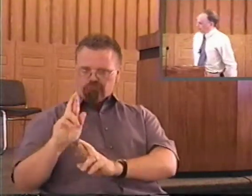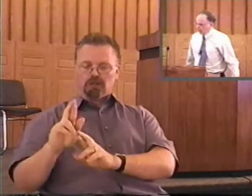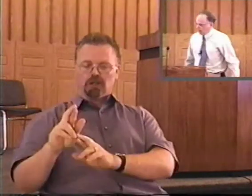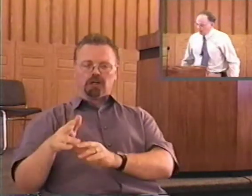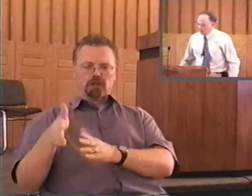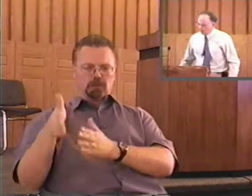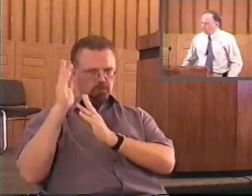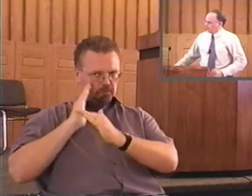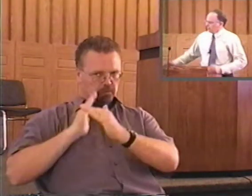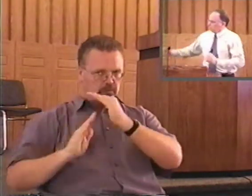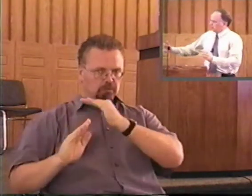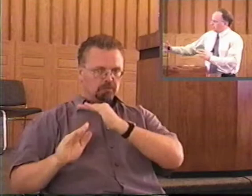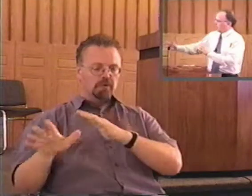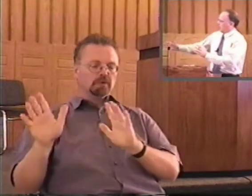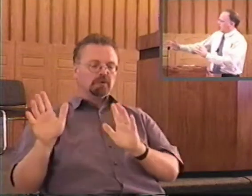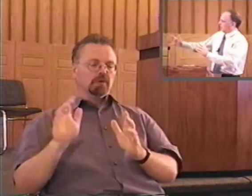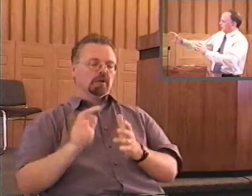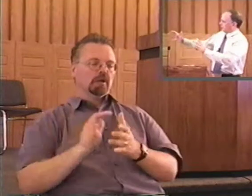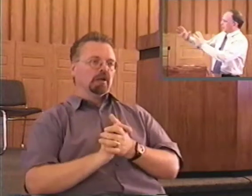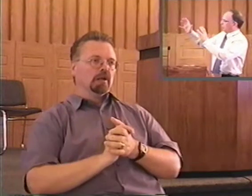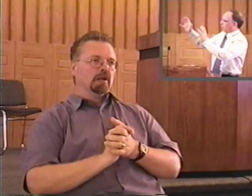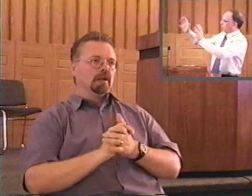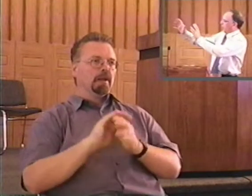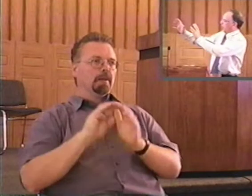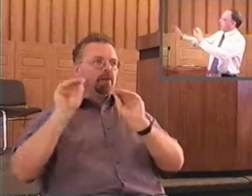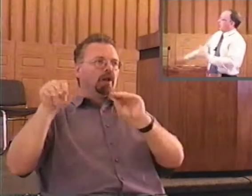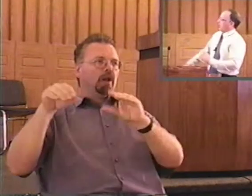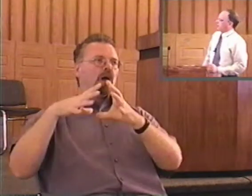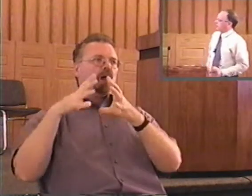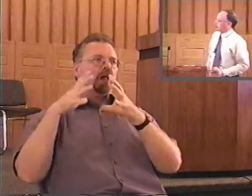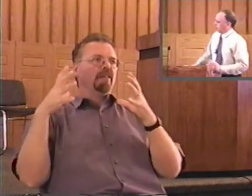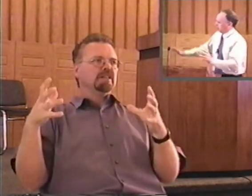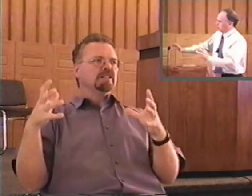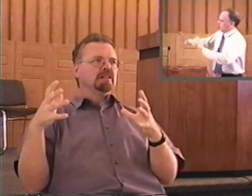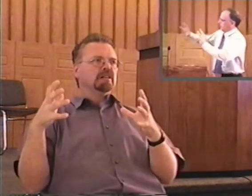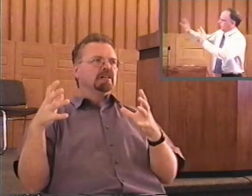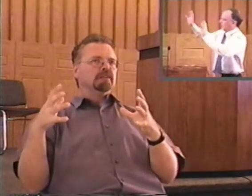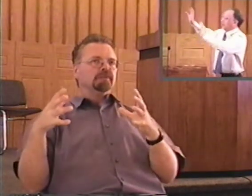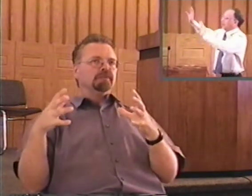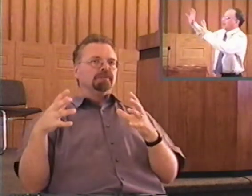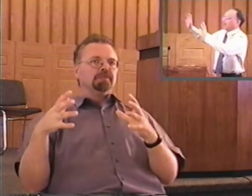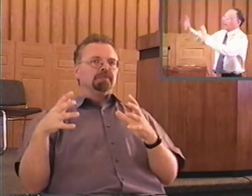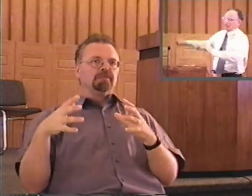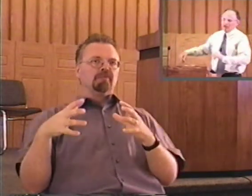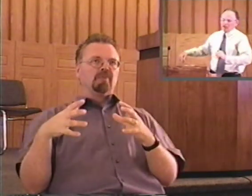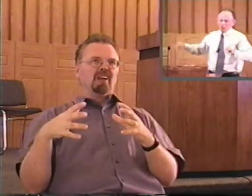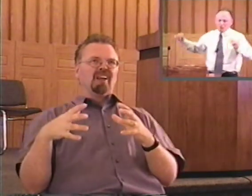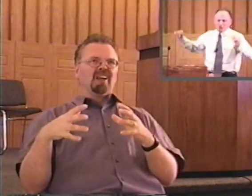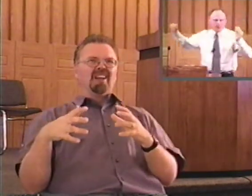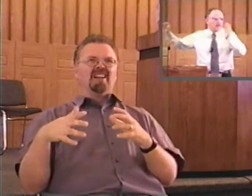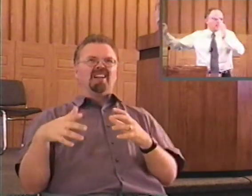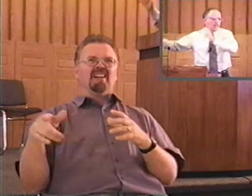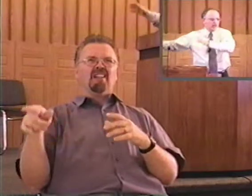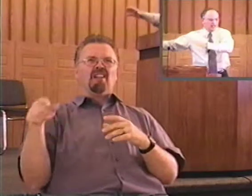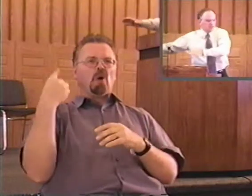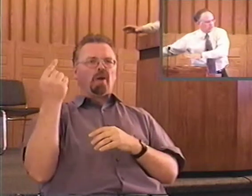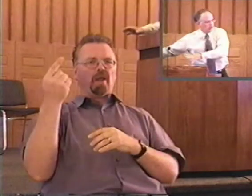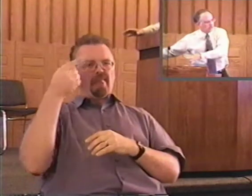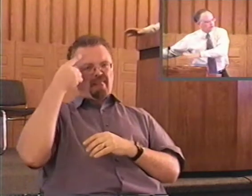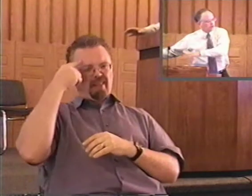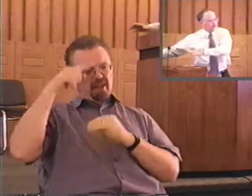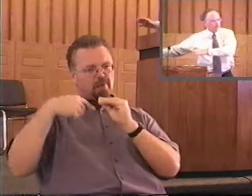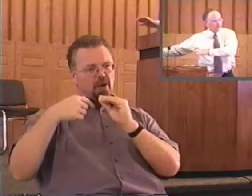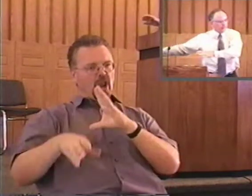burdens on other people, those guys who are like whitewashed tombs, are only thinking about the outside,